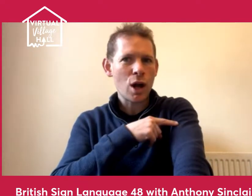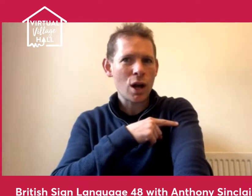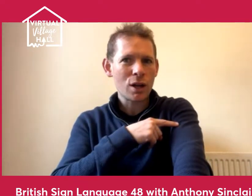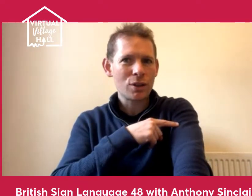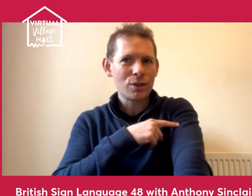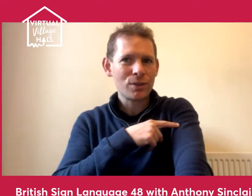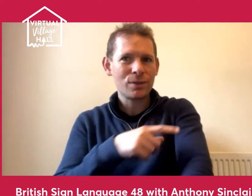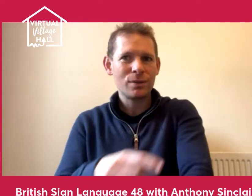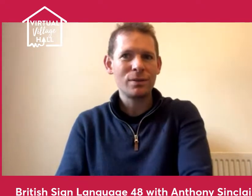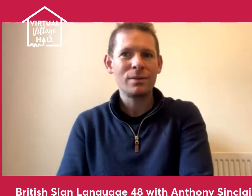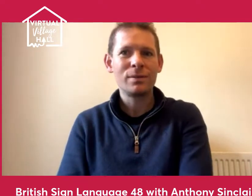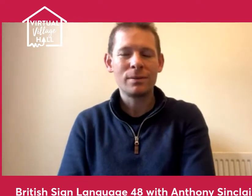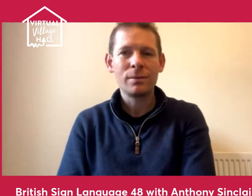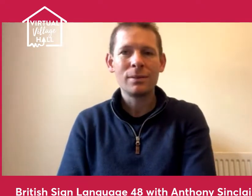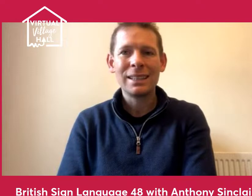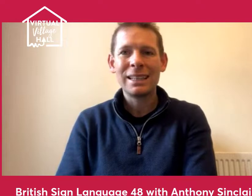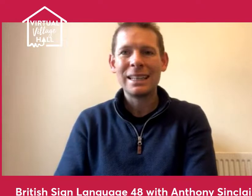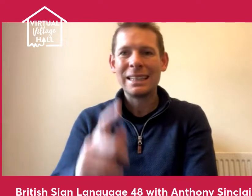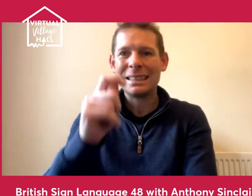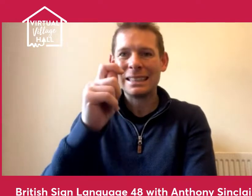Now, how long?